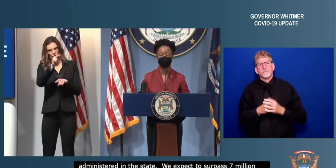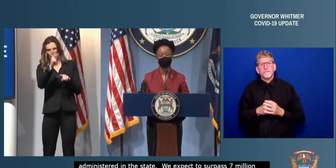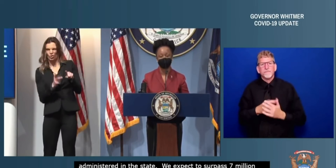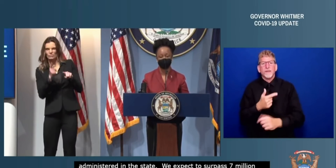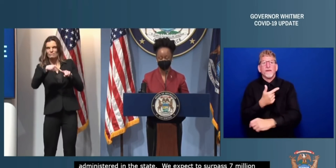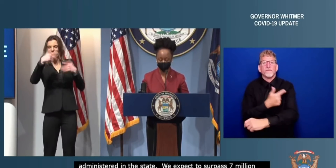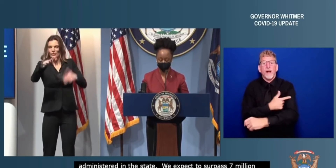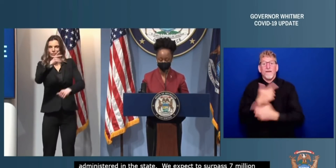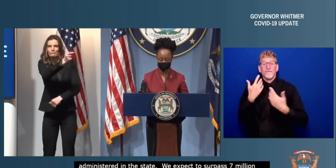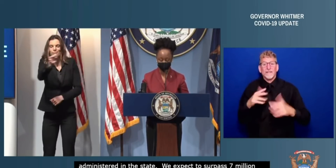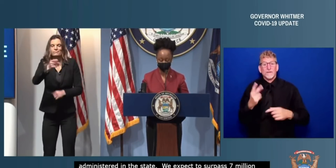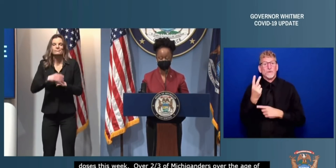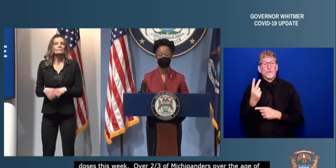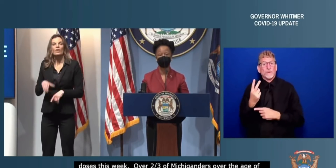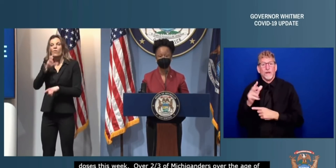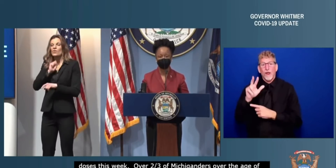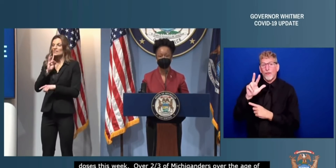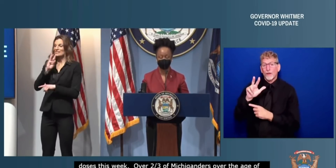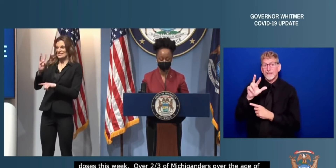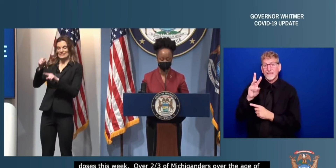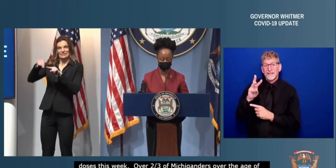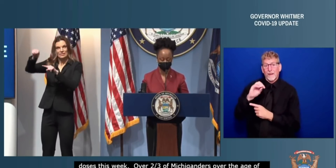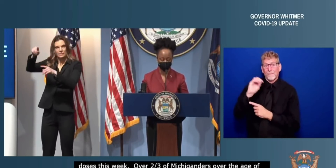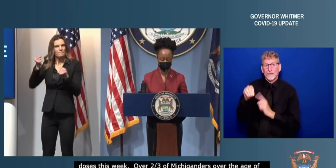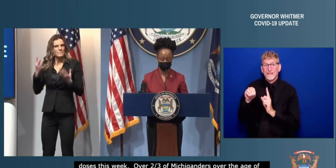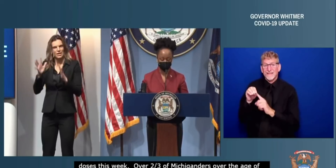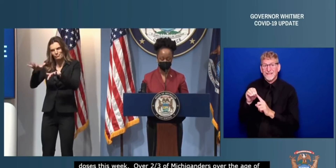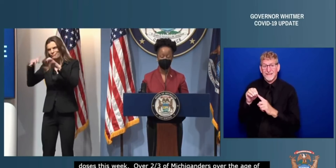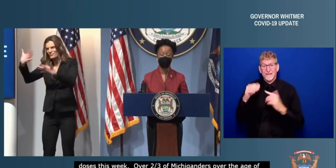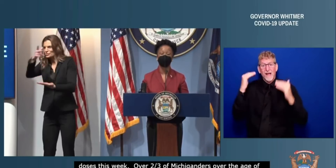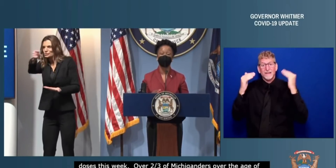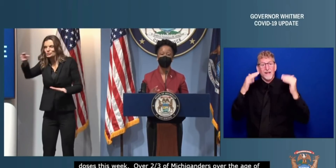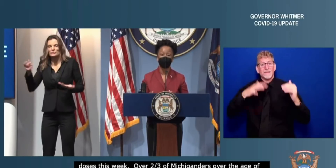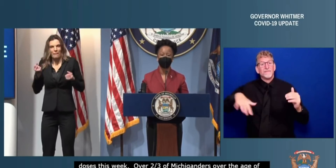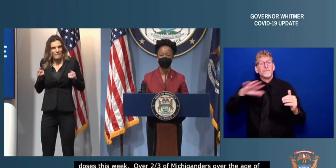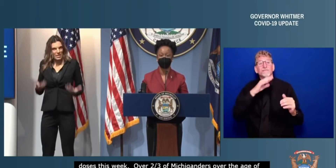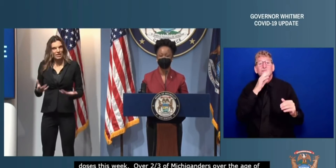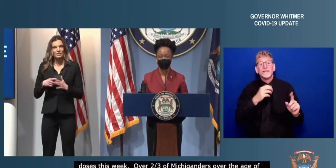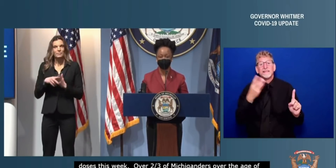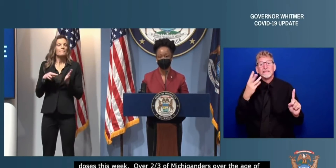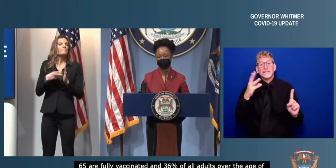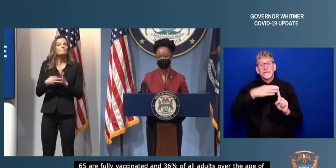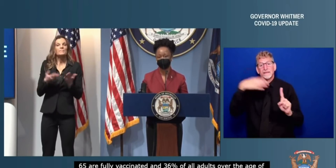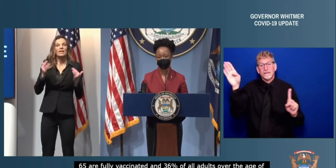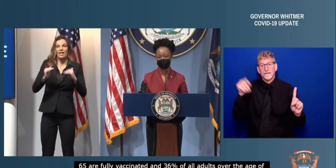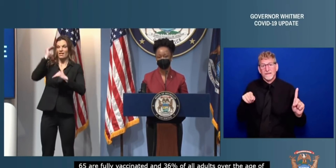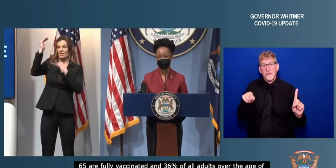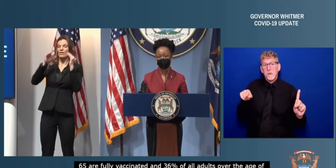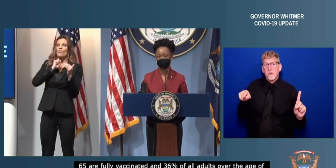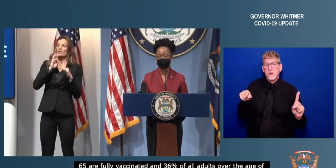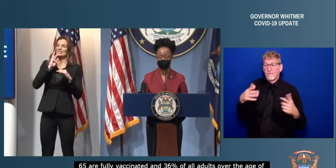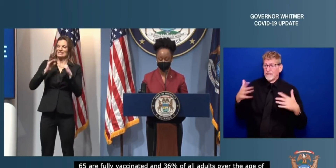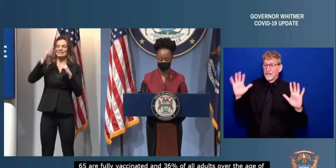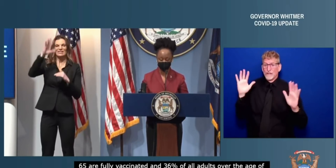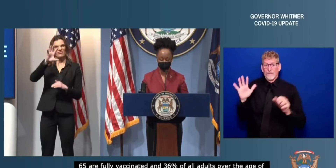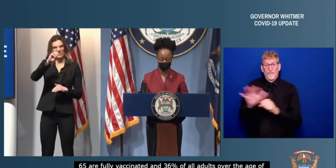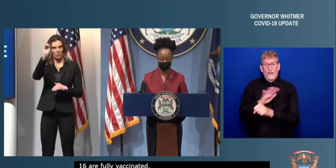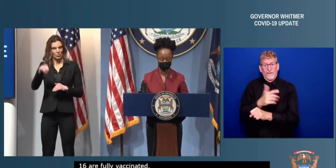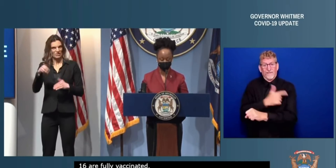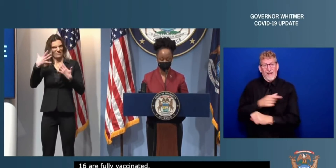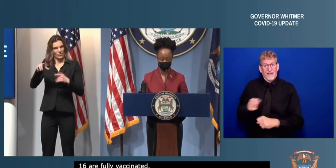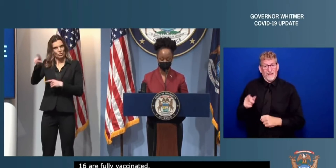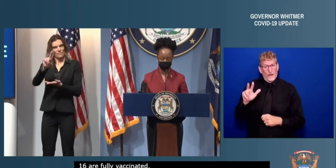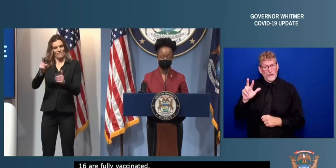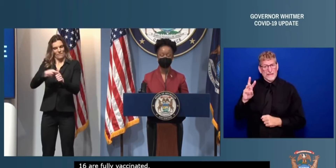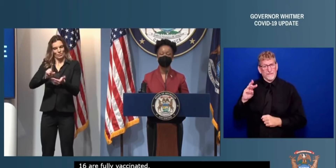of all adults over the age of 16 are fully vaccinated. Almost half of all adults over the age of 16 have gotten at least